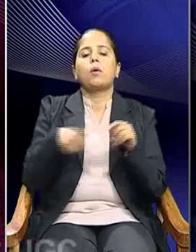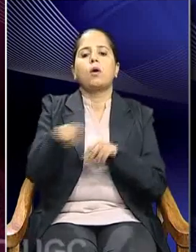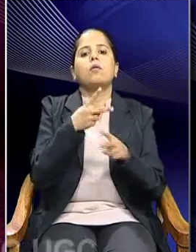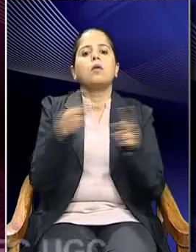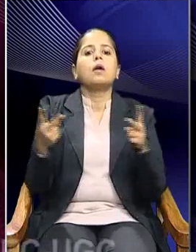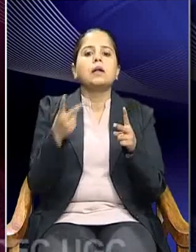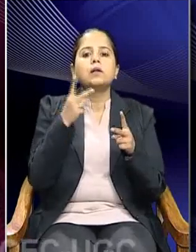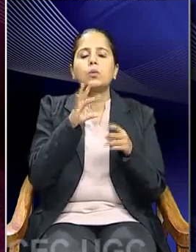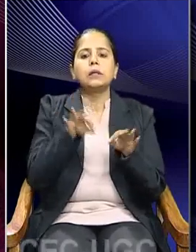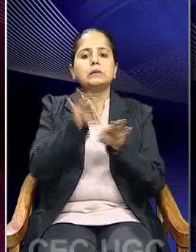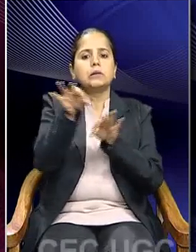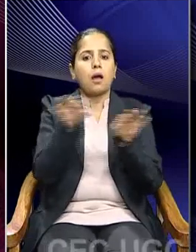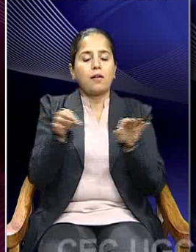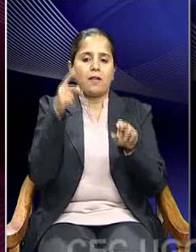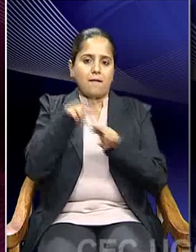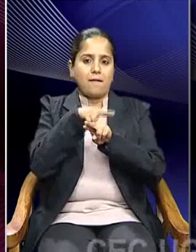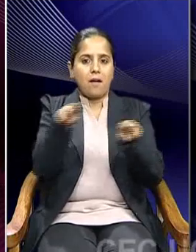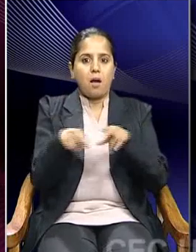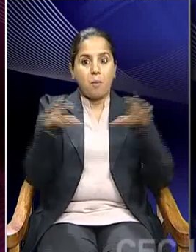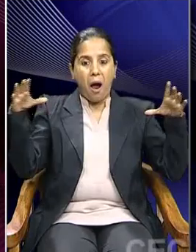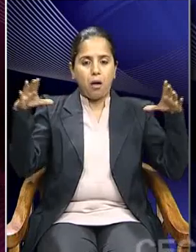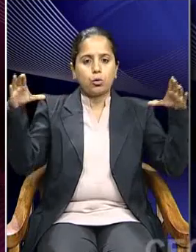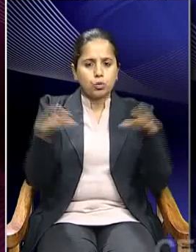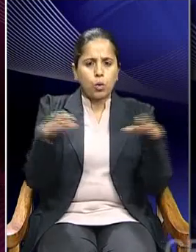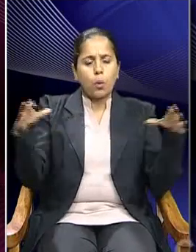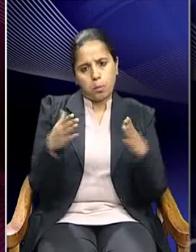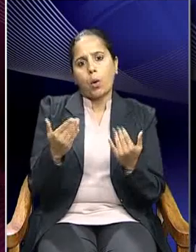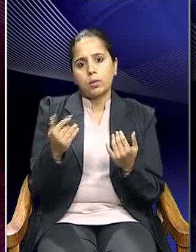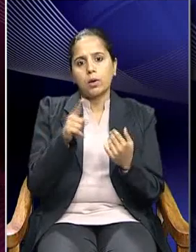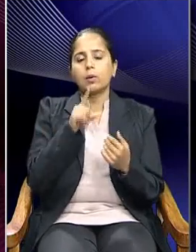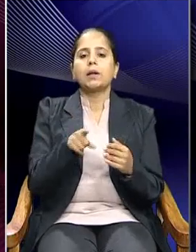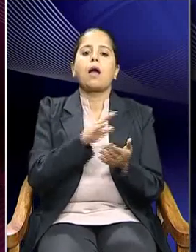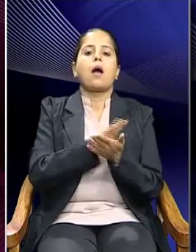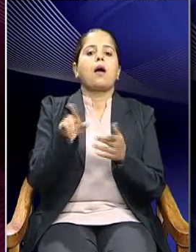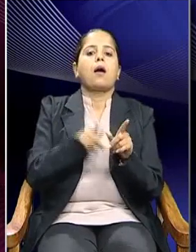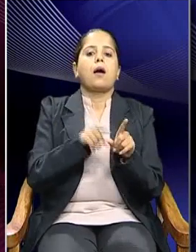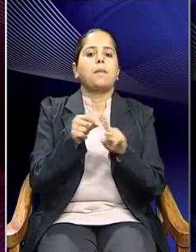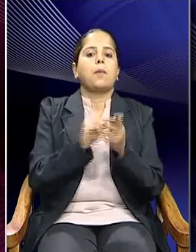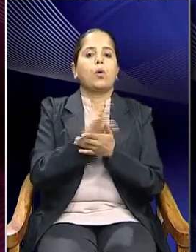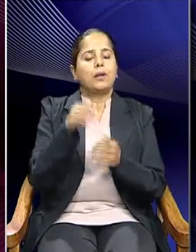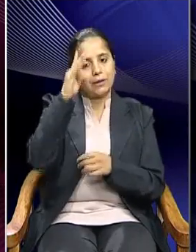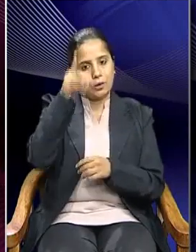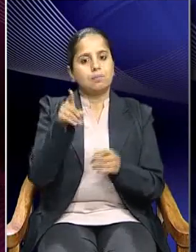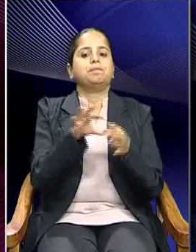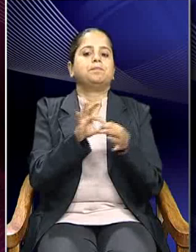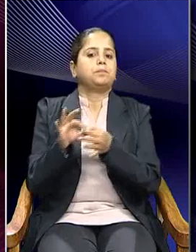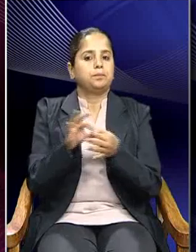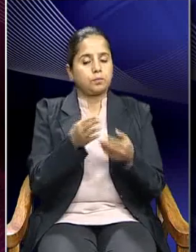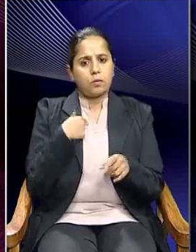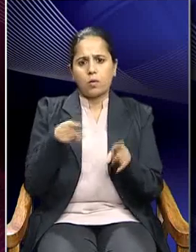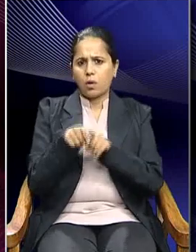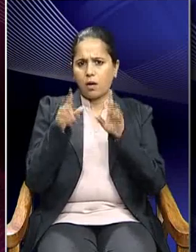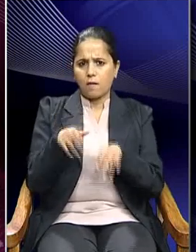composition and size of family. So this is the relation between hypothesis and theory. We also